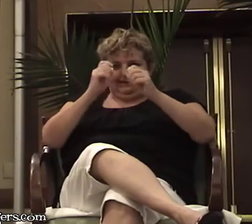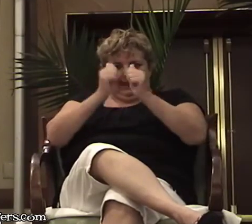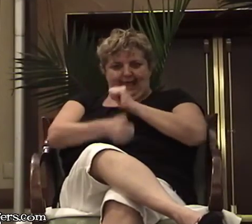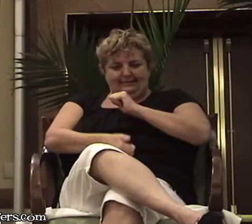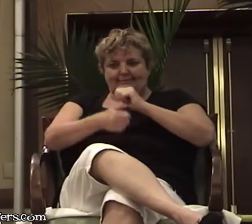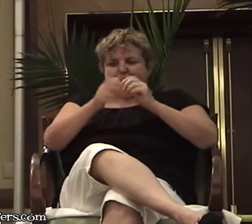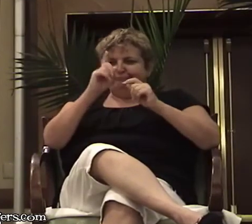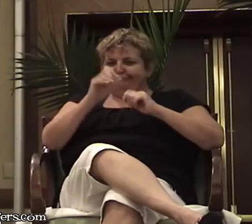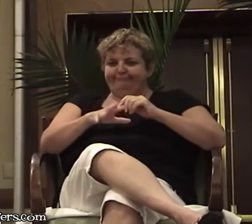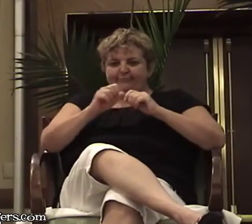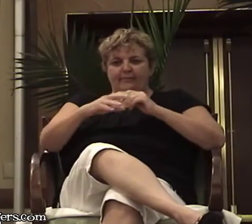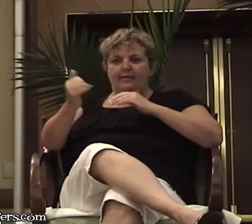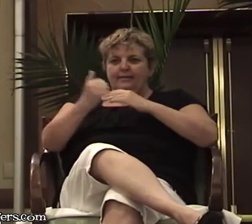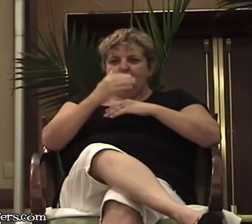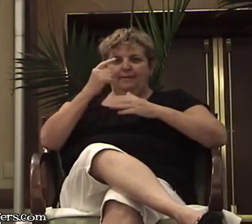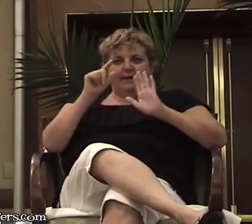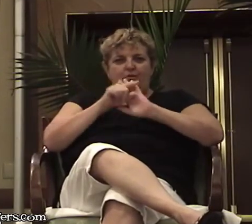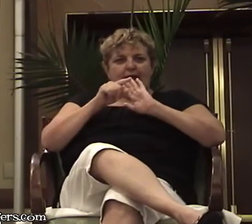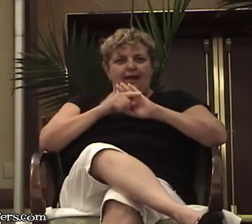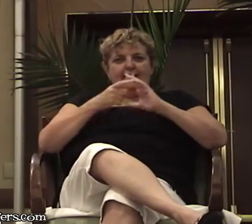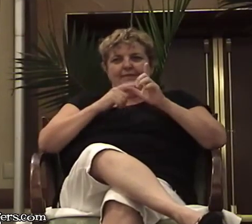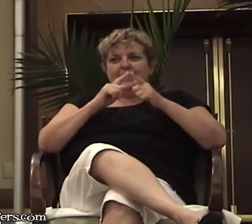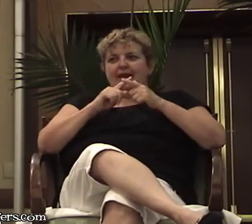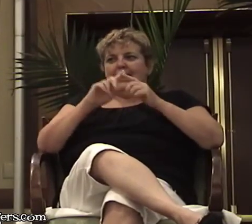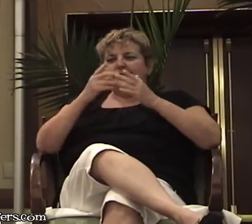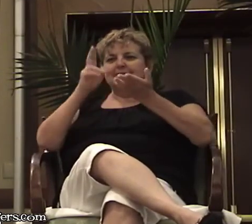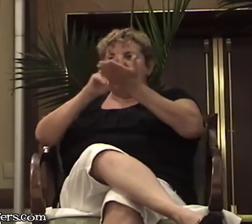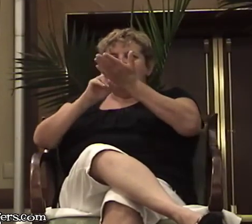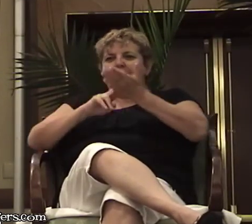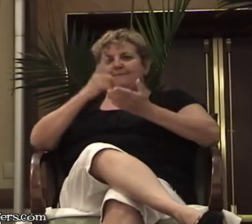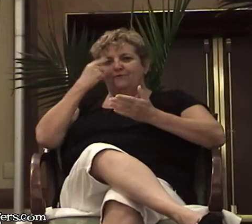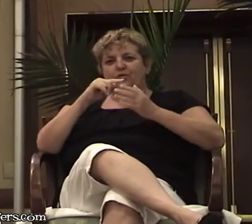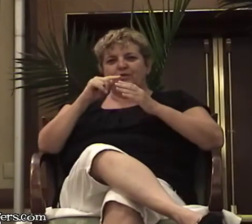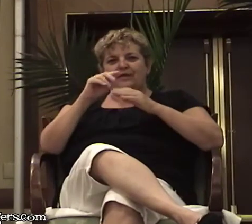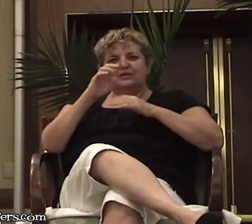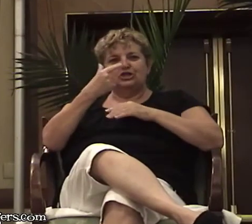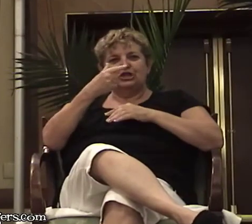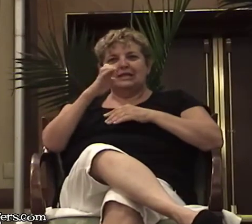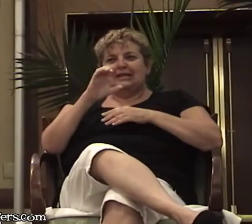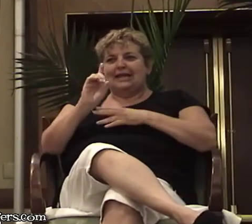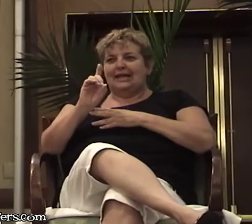my grade back. I go and I sign up for the equivalency of a diploma, and I got a perfect score. May